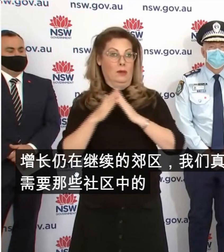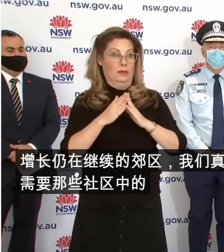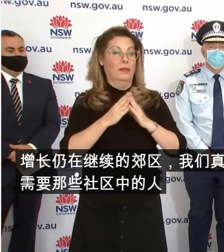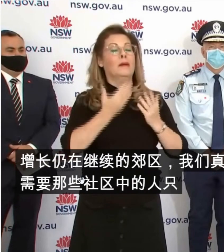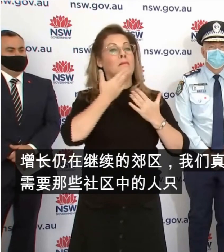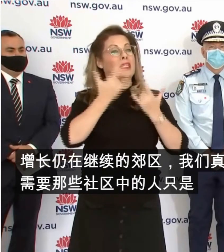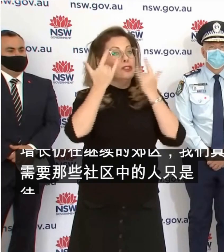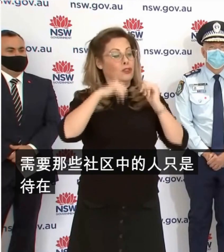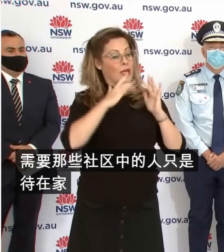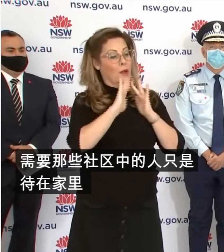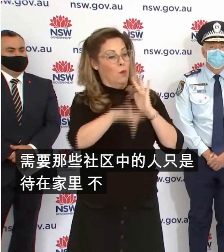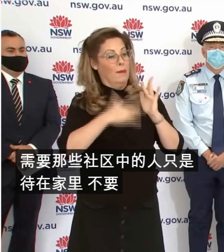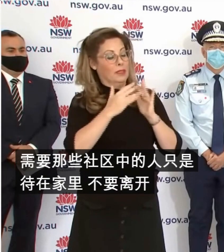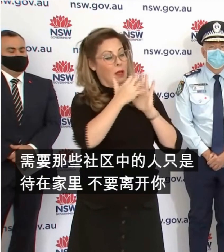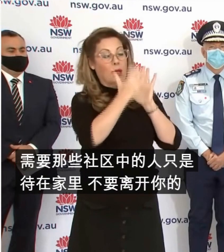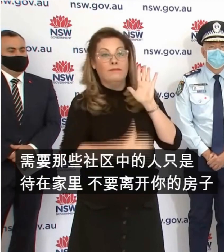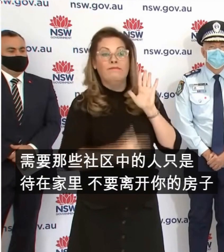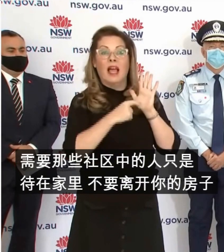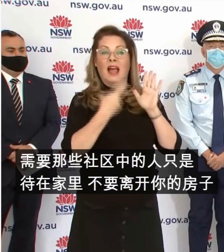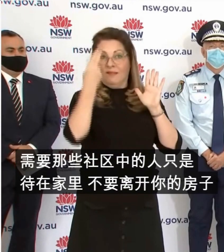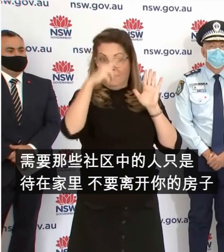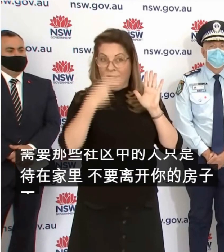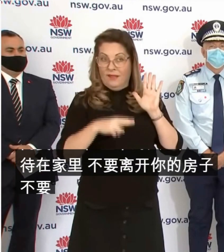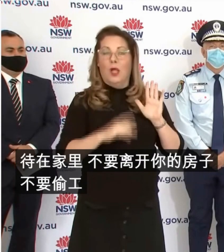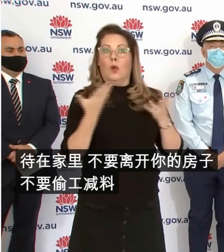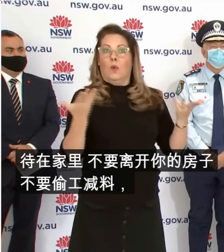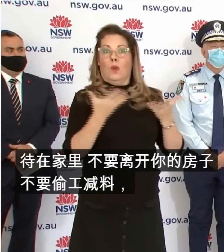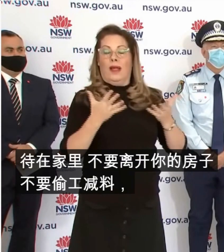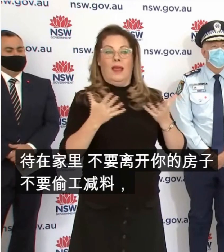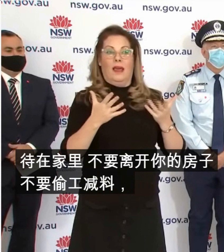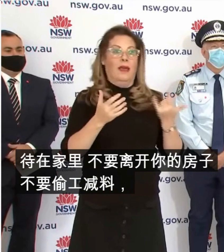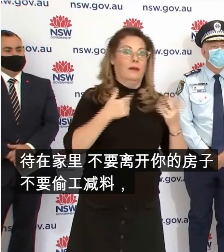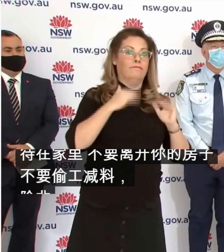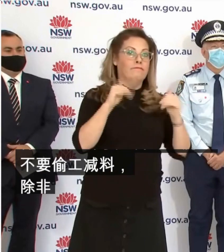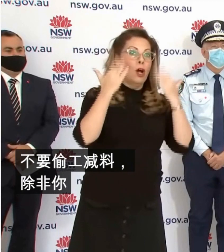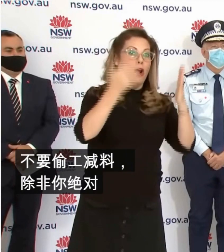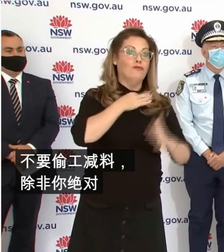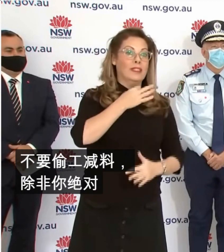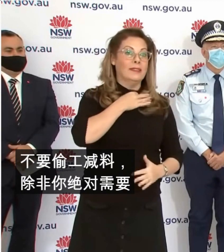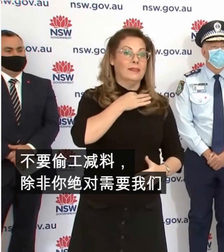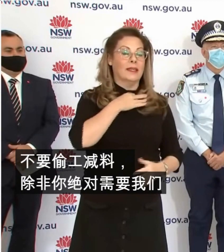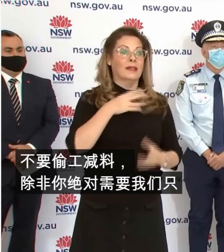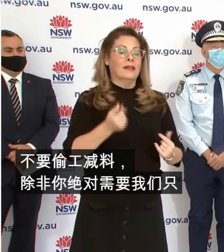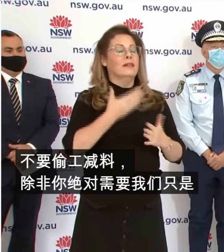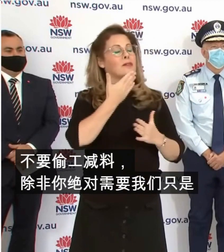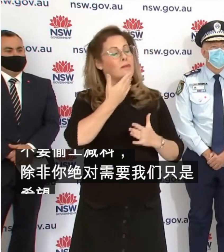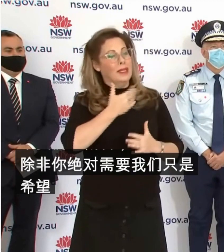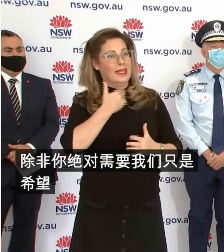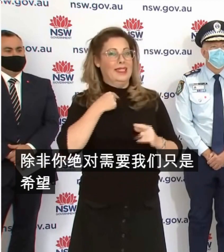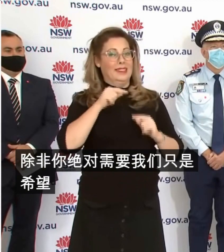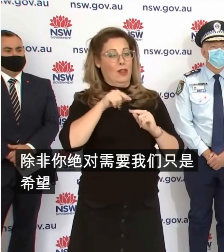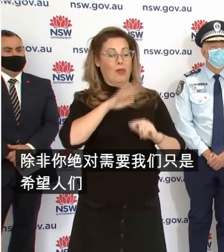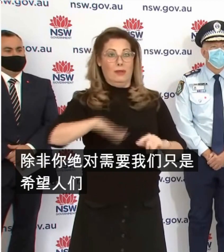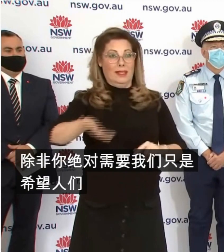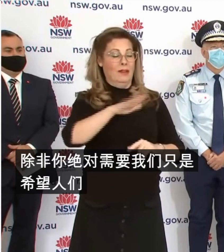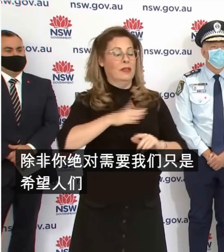in those communities just to stay home. Don't leave your house. Don't cut corners unless you absolutely have to. We just want